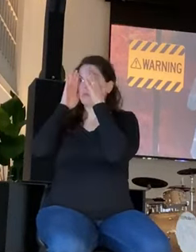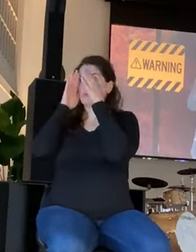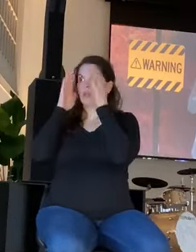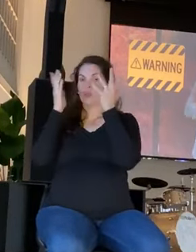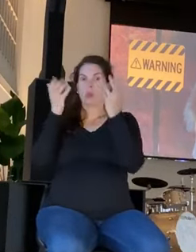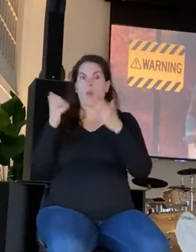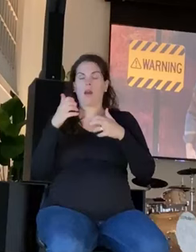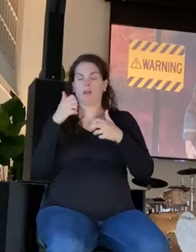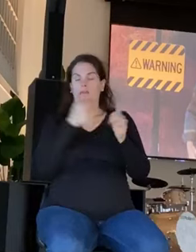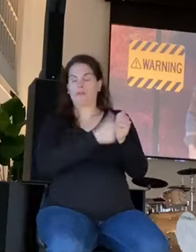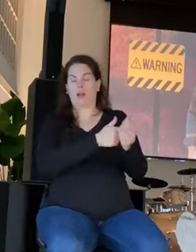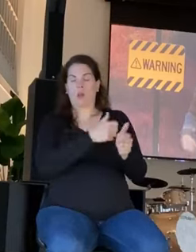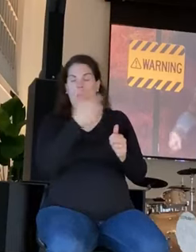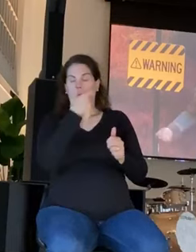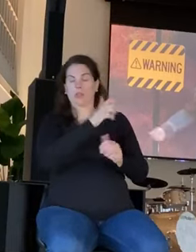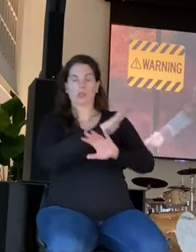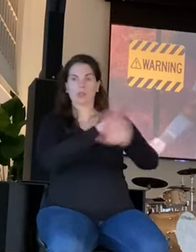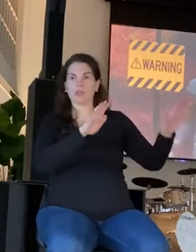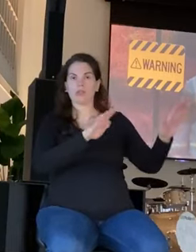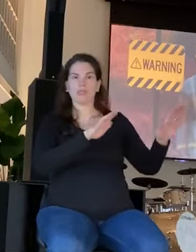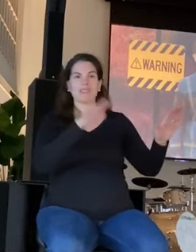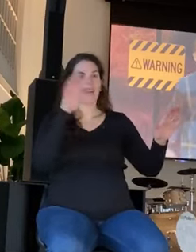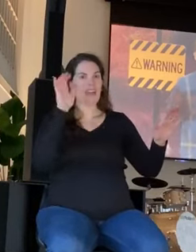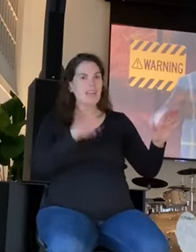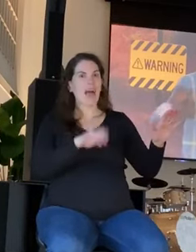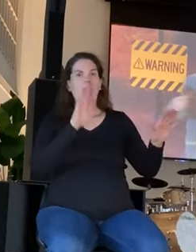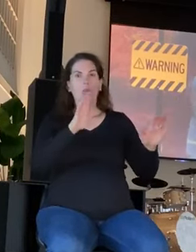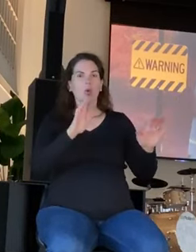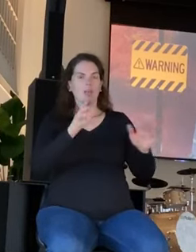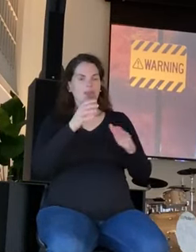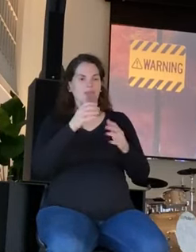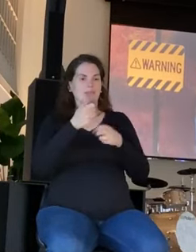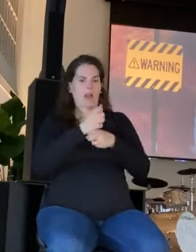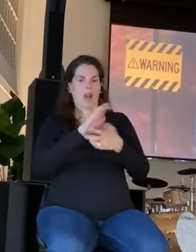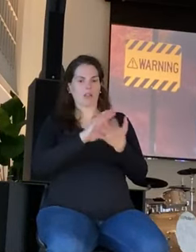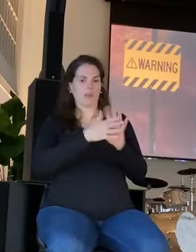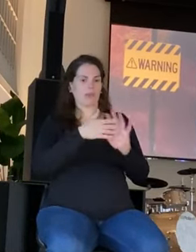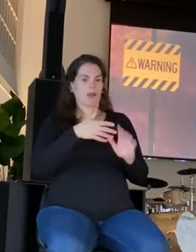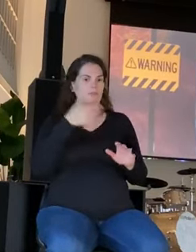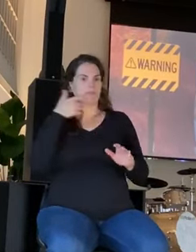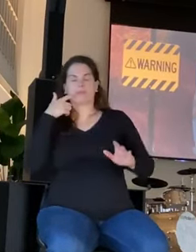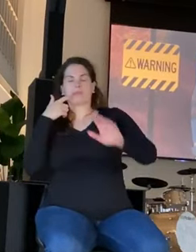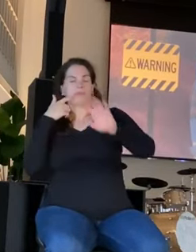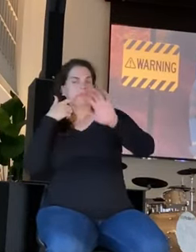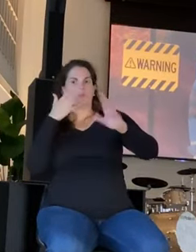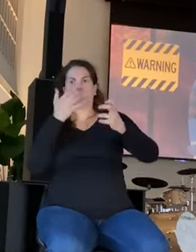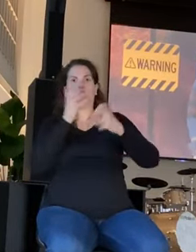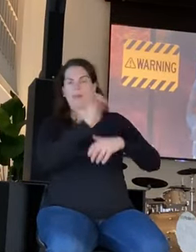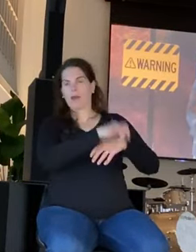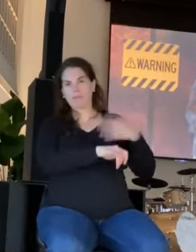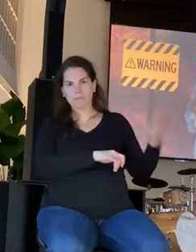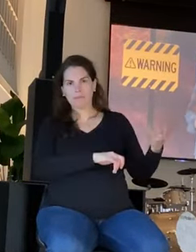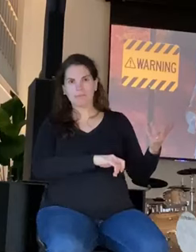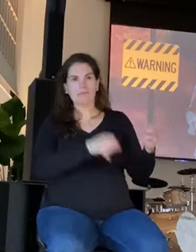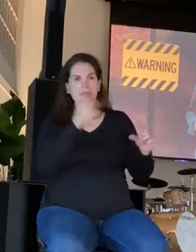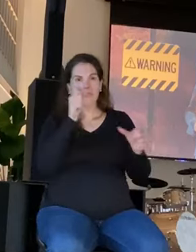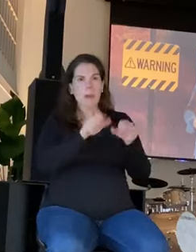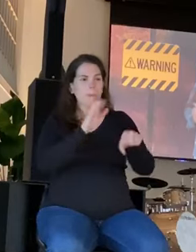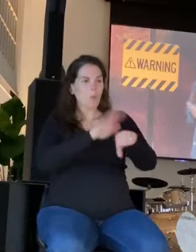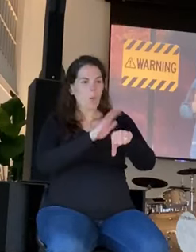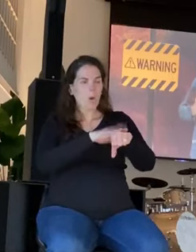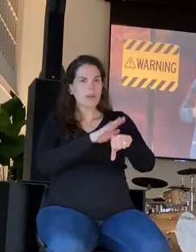your gaze straight ahead, right? Because that will ensnare you and drag you down a path you don't want to go. Remember, the